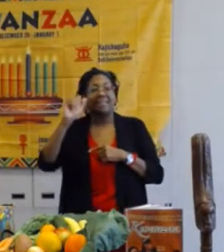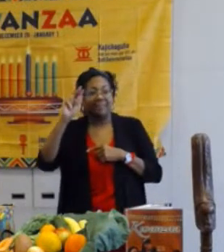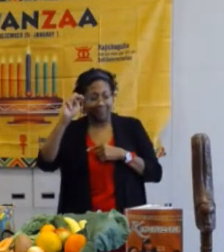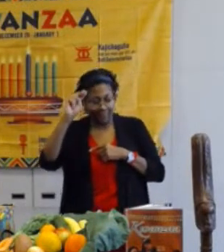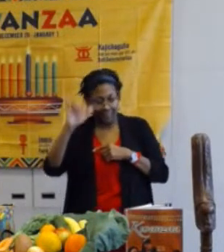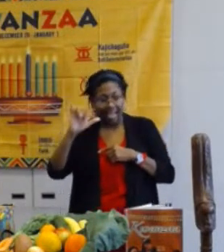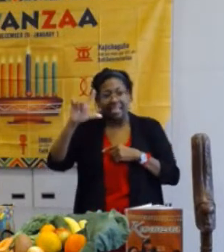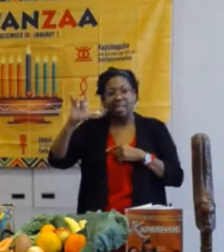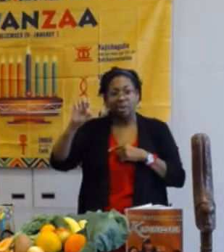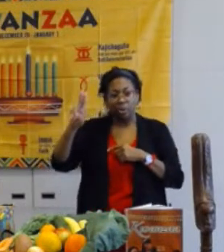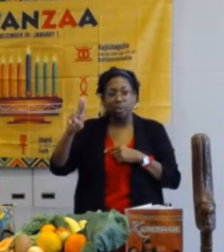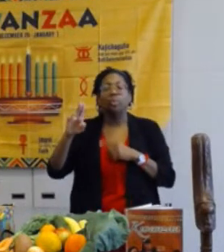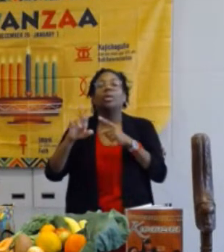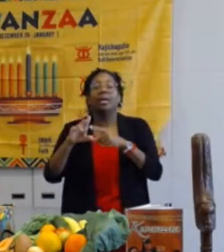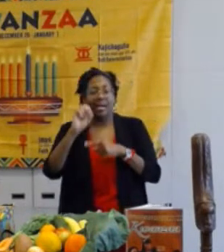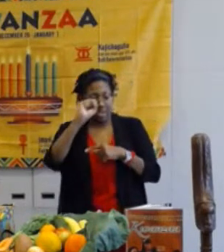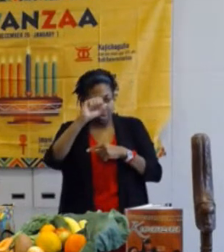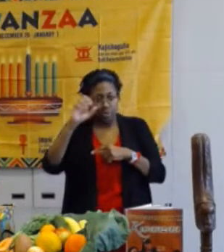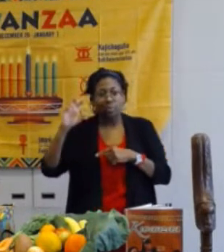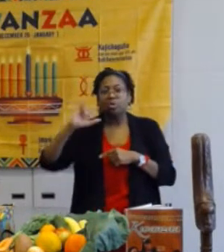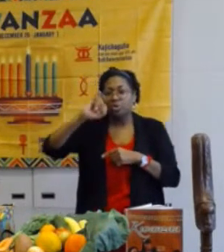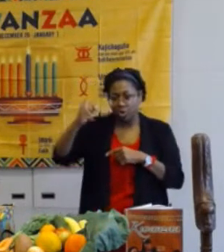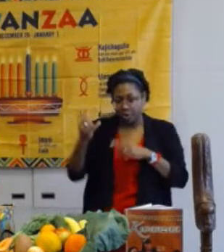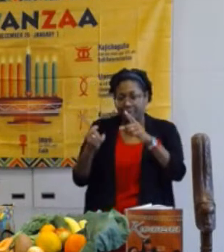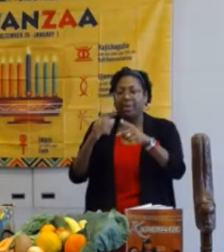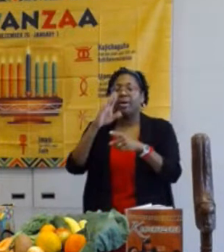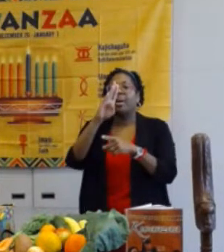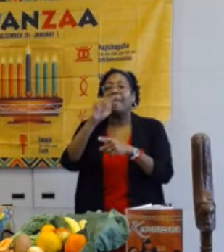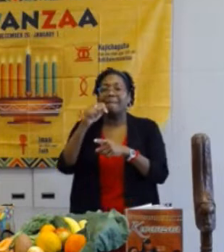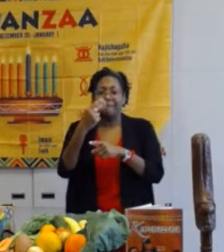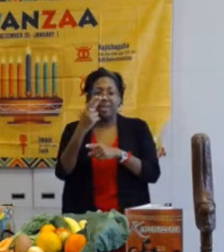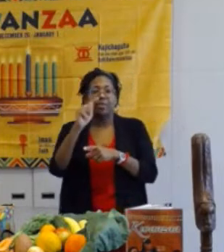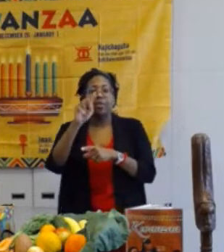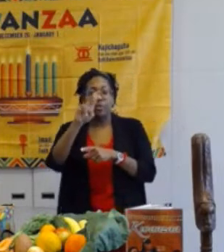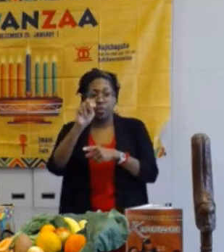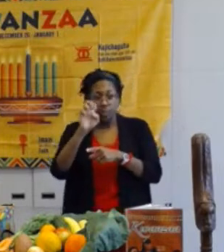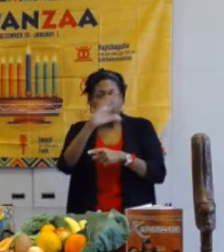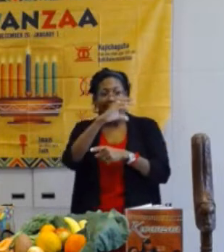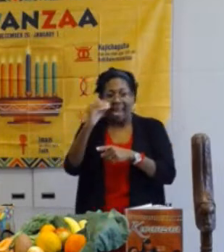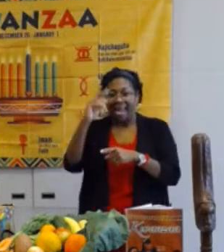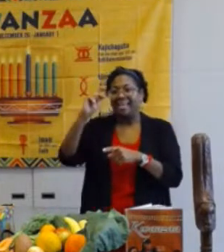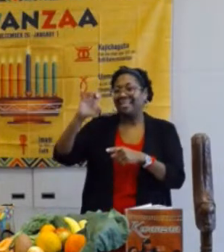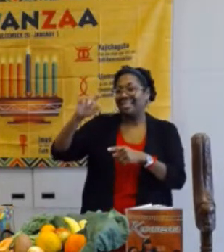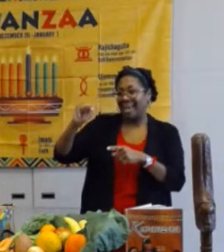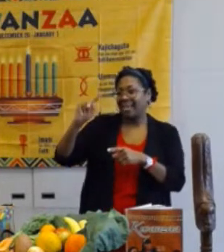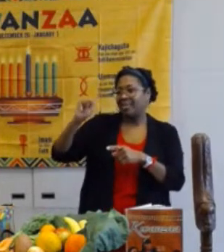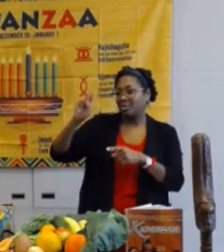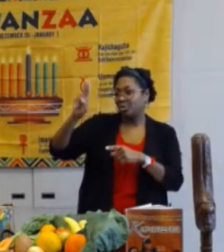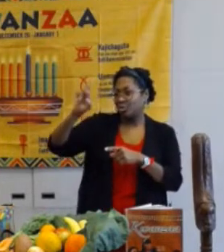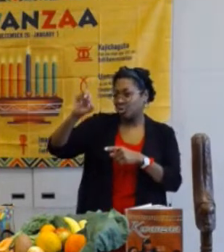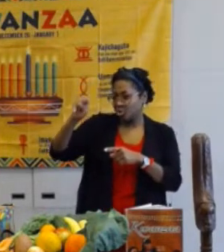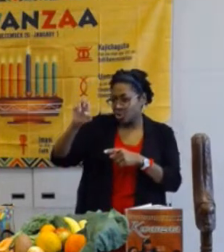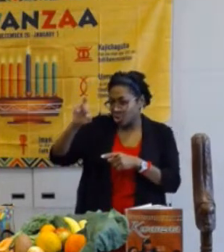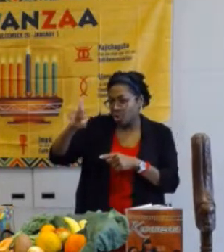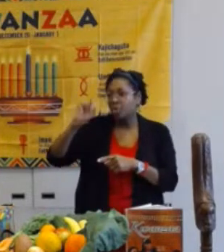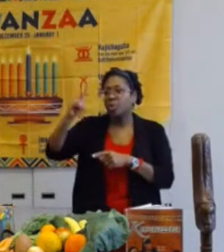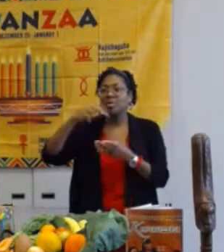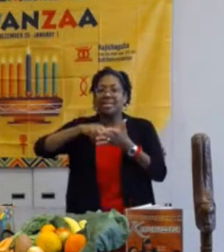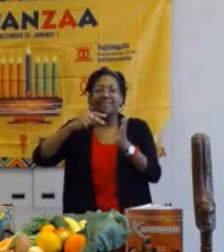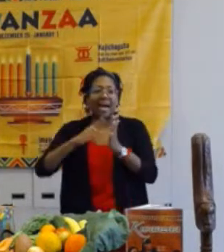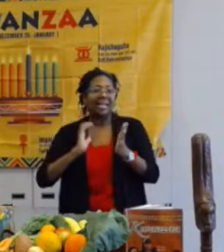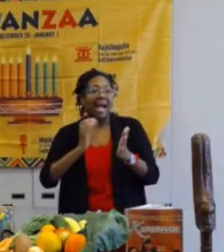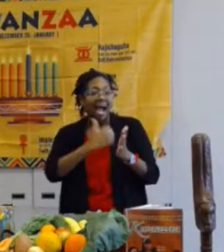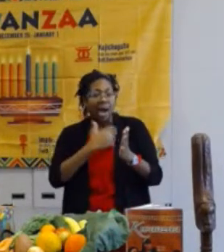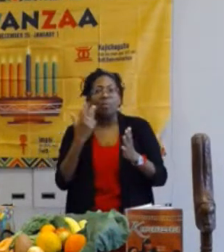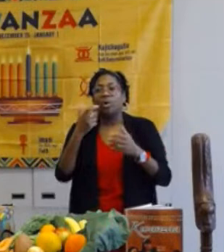Sojourner, Bethune, and Nat Turner, and all the others who dared to defend, define, and develop our